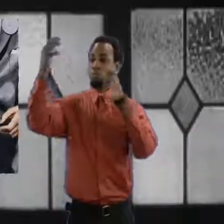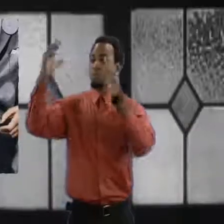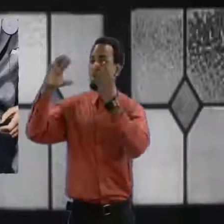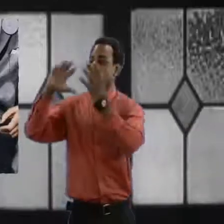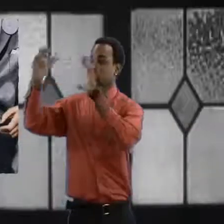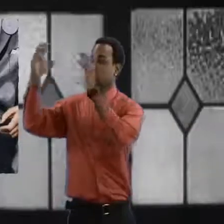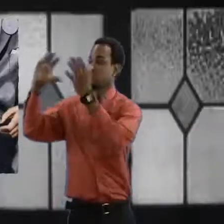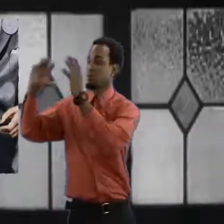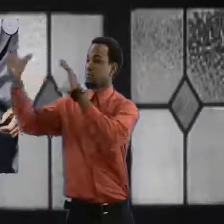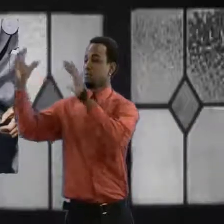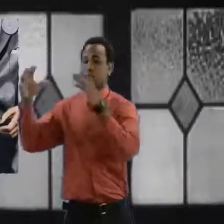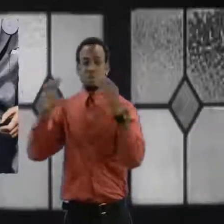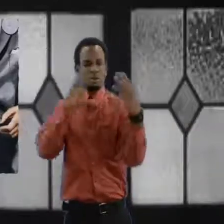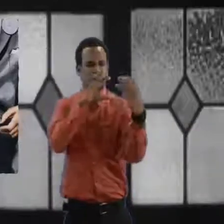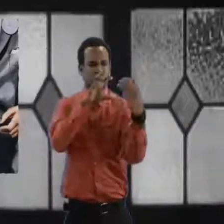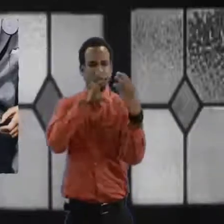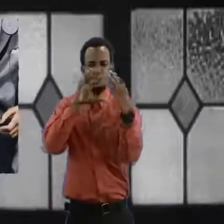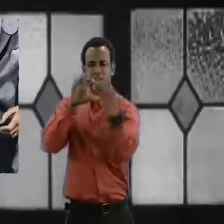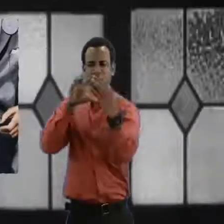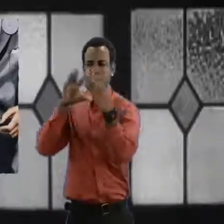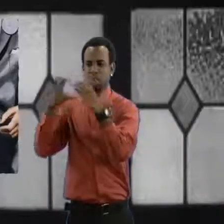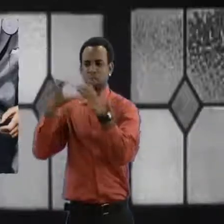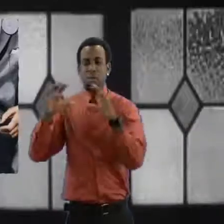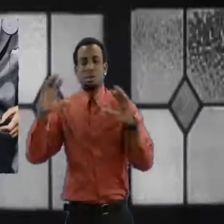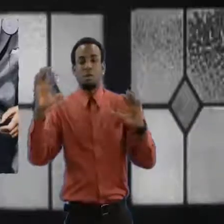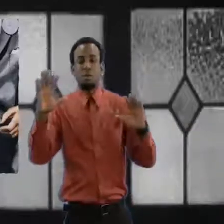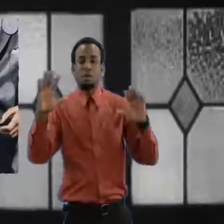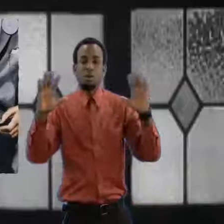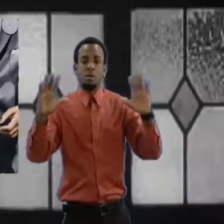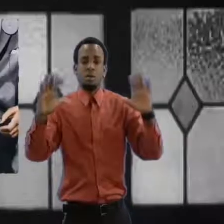Love is the key to the problems of the world.